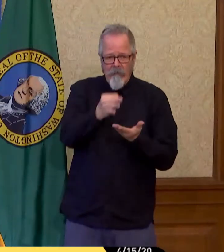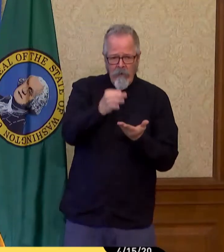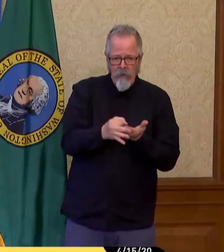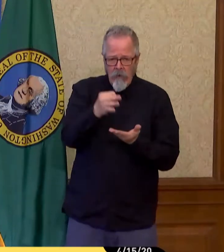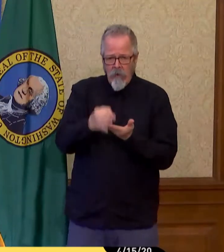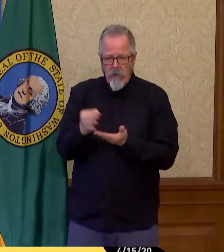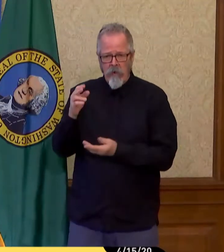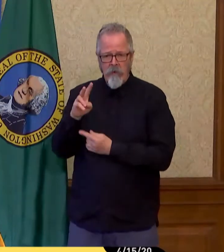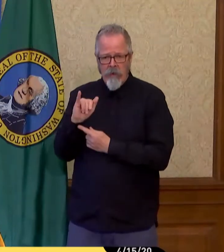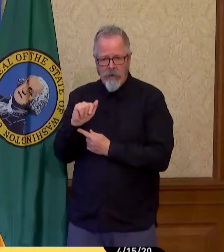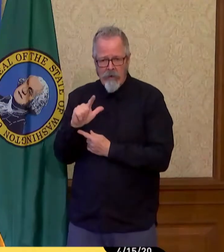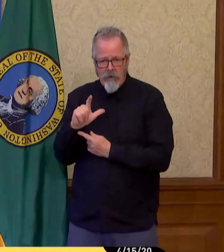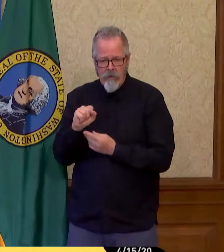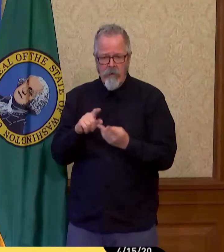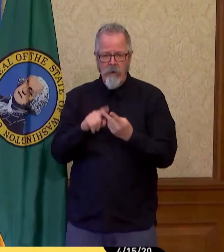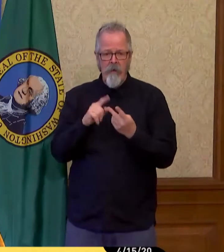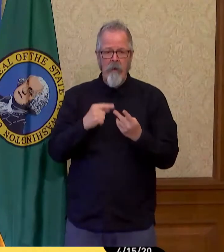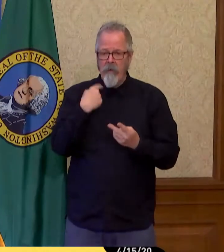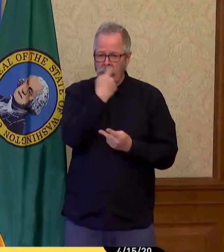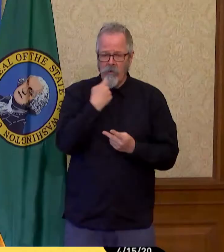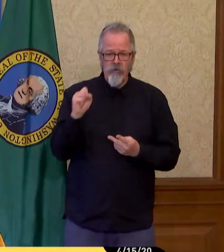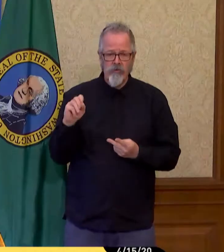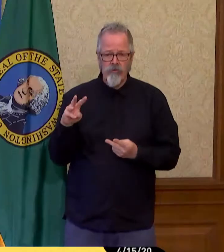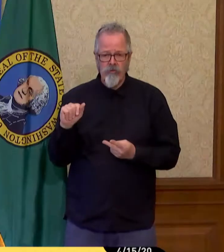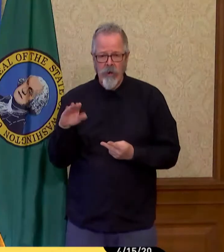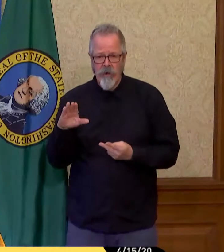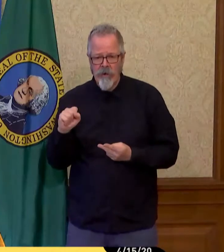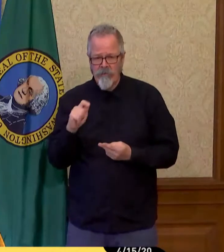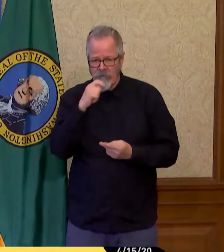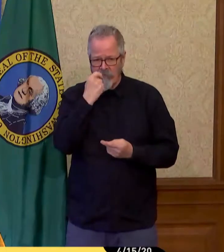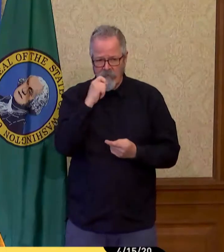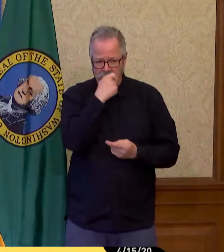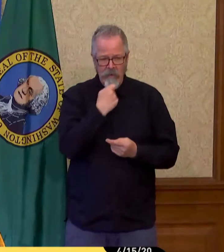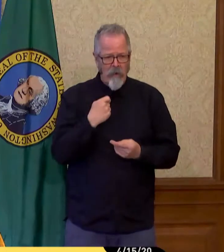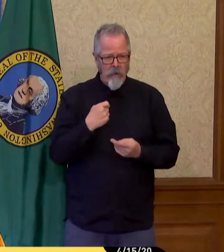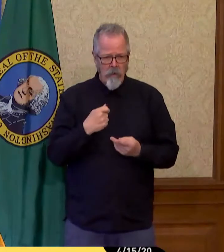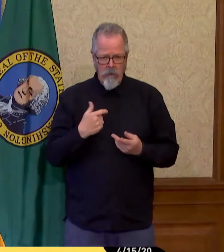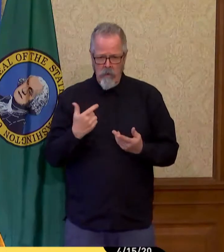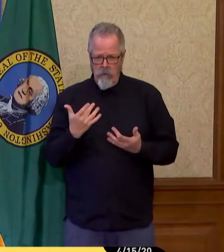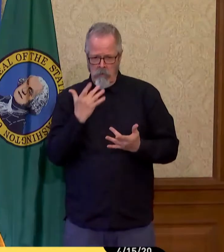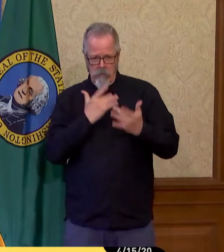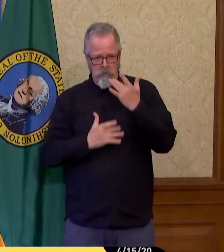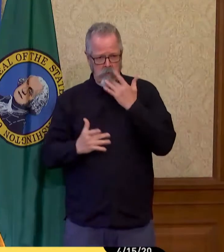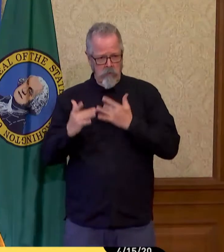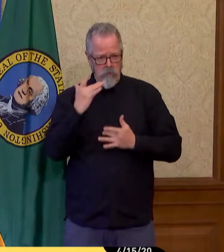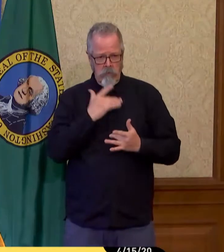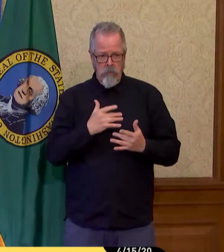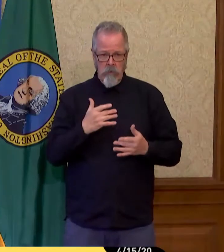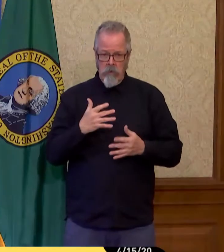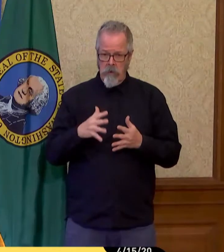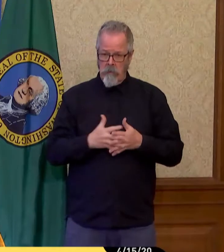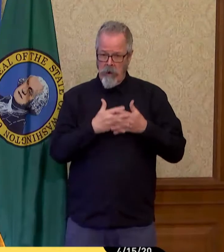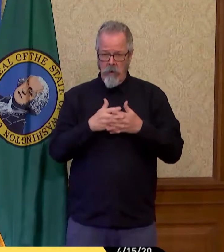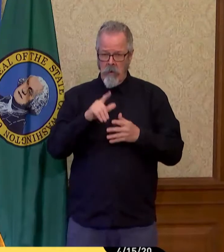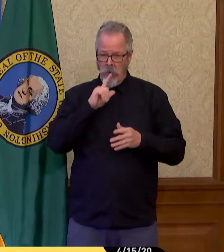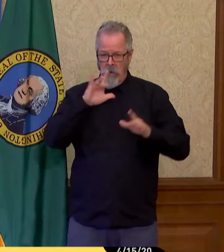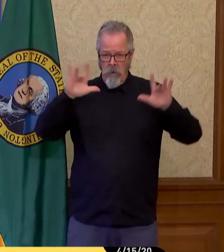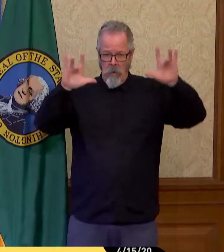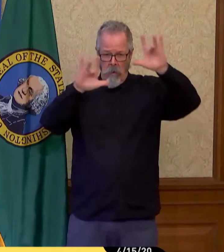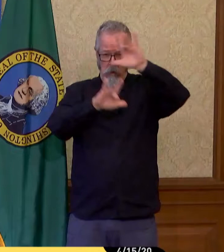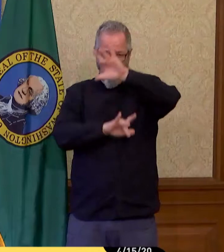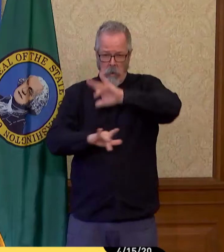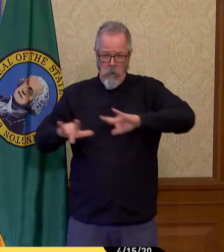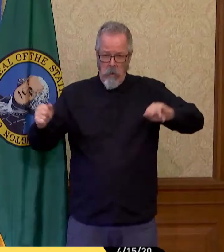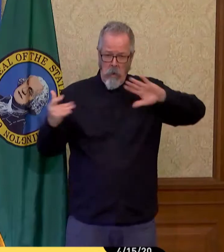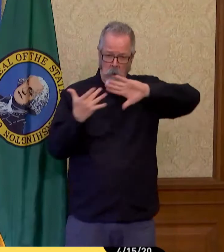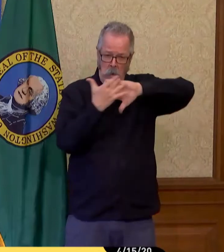United States right now. So we have been on a huge buying spree, searching the globe for this material. We've had some good breakthroughs the